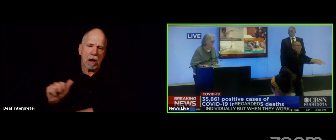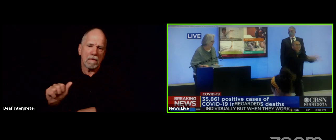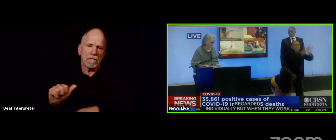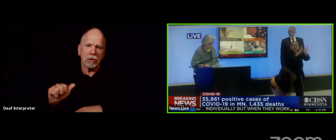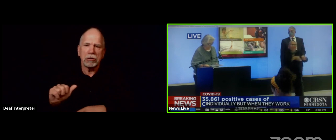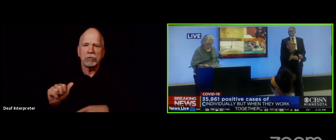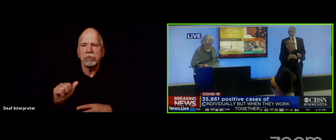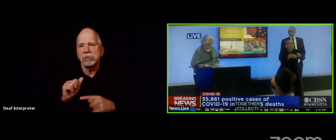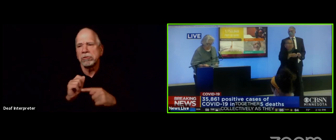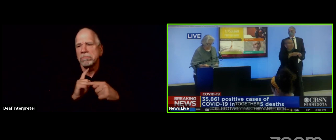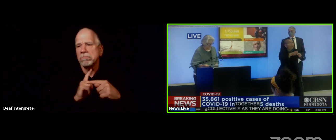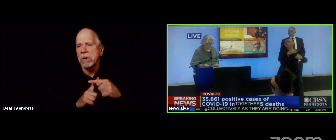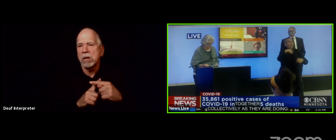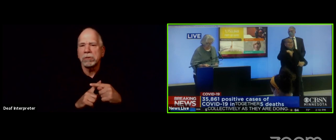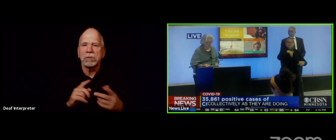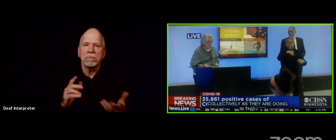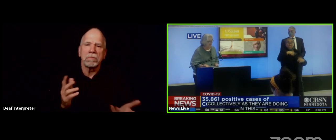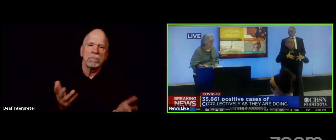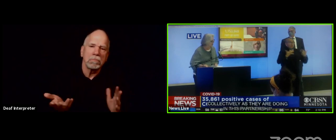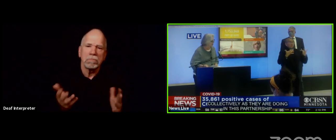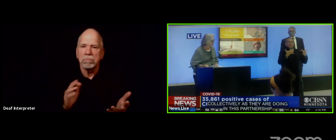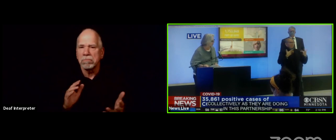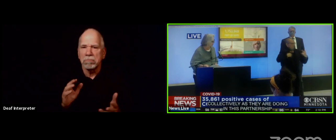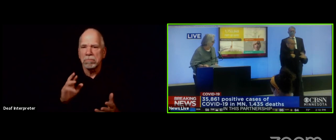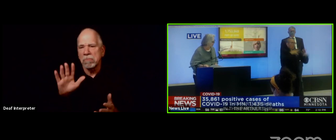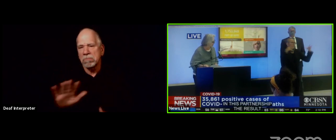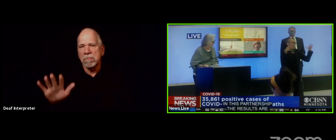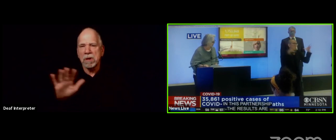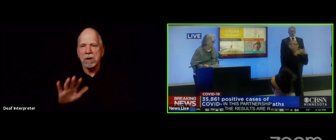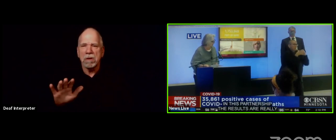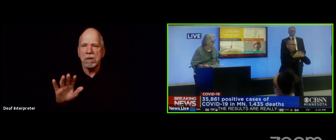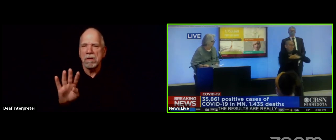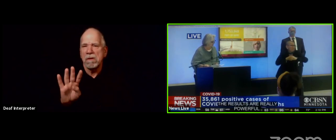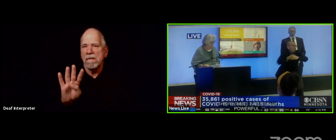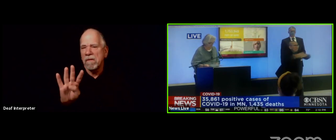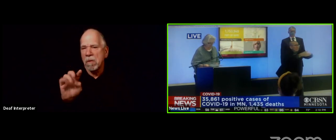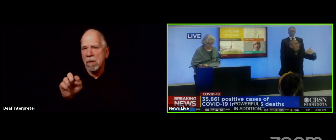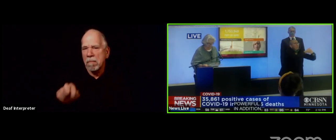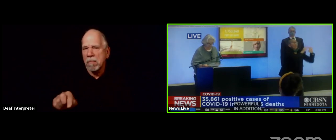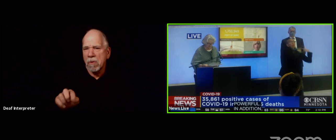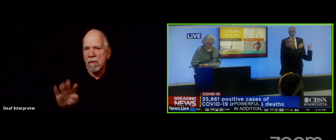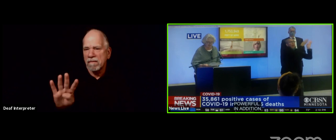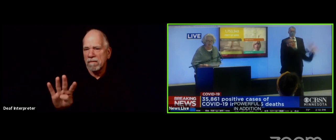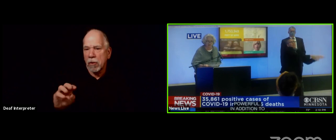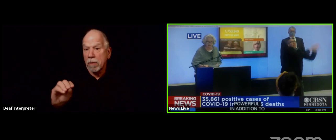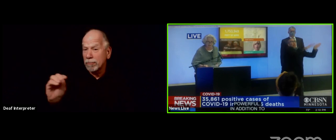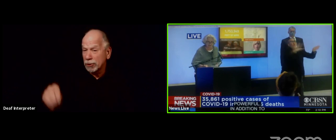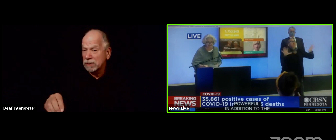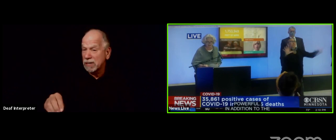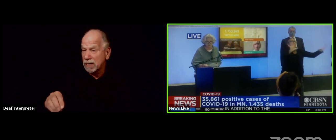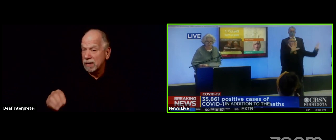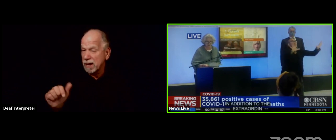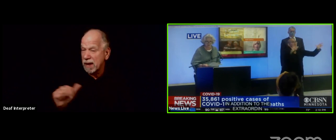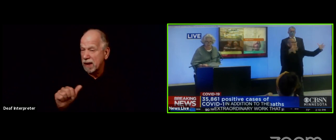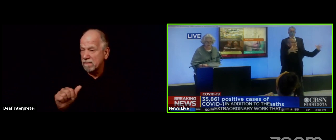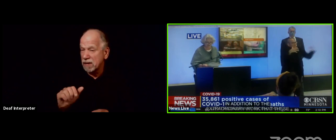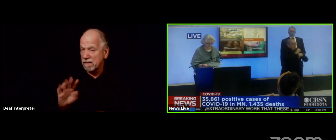results are really powerful. In addition to the extraordinary work that these partners have put into caring for patients